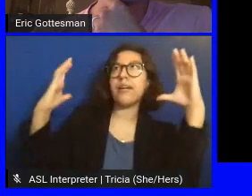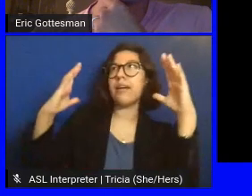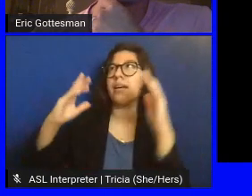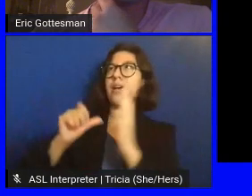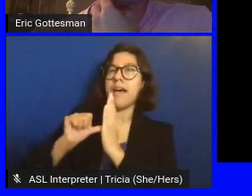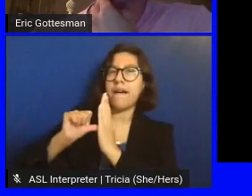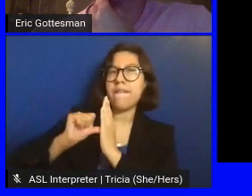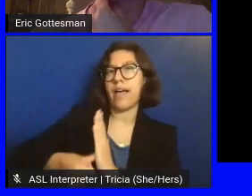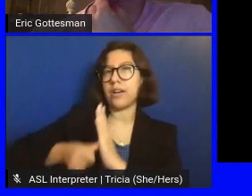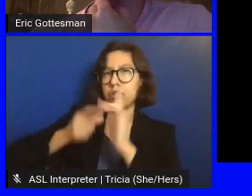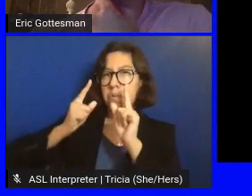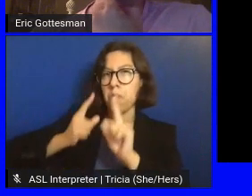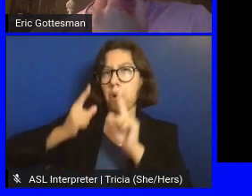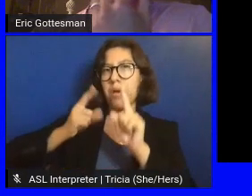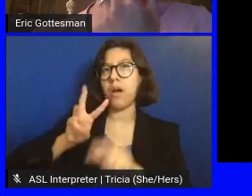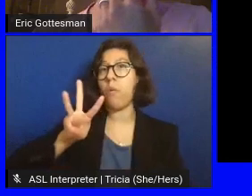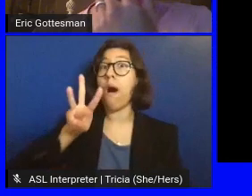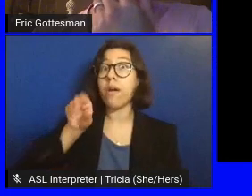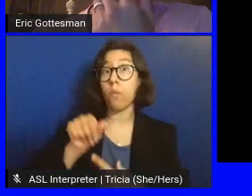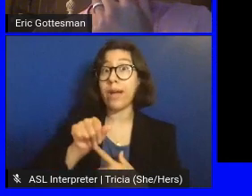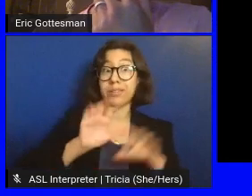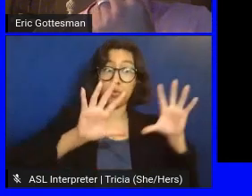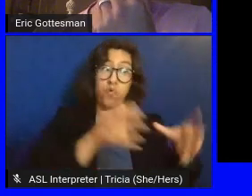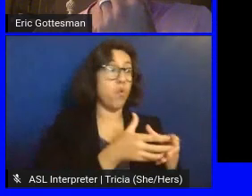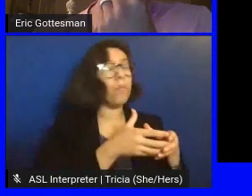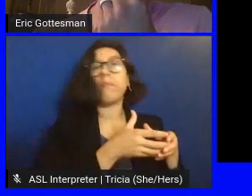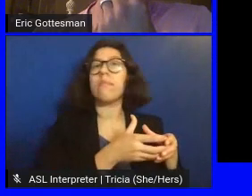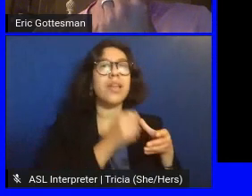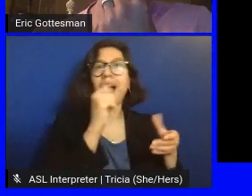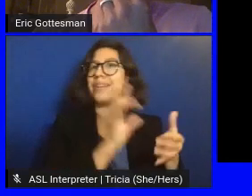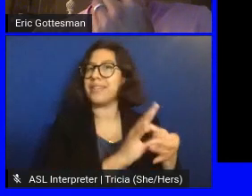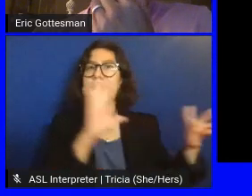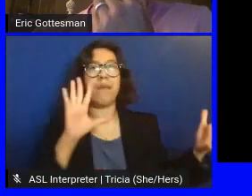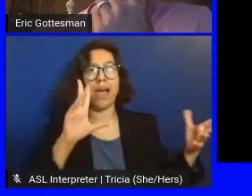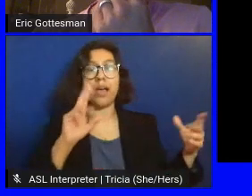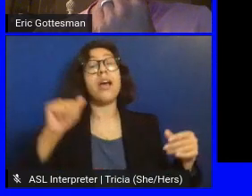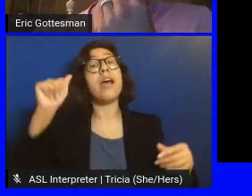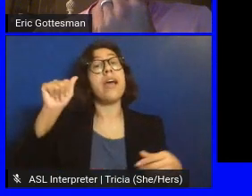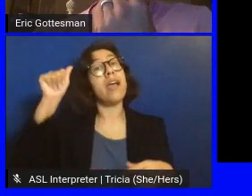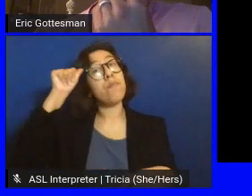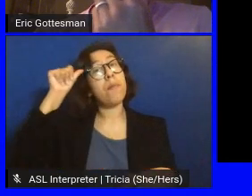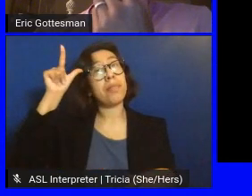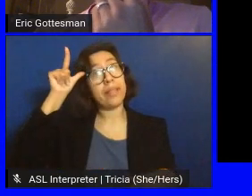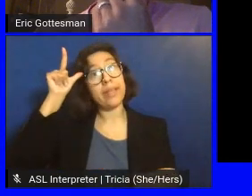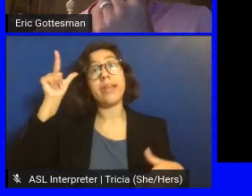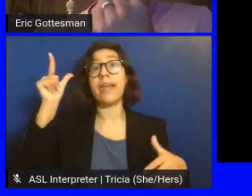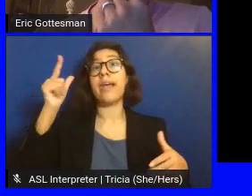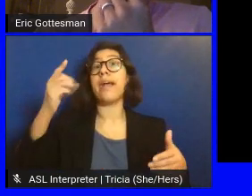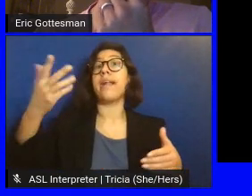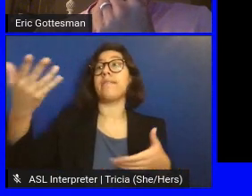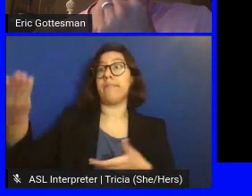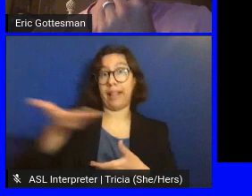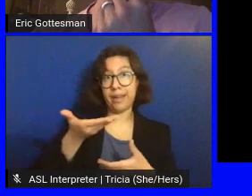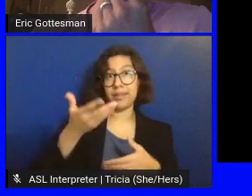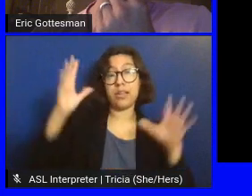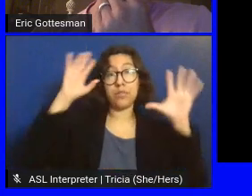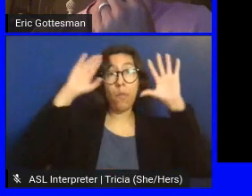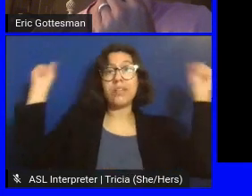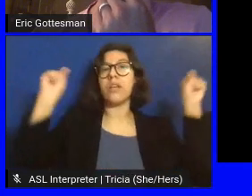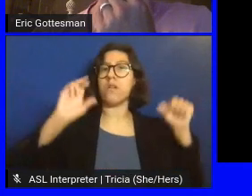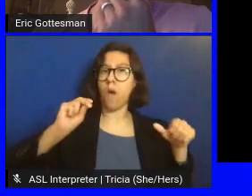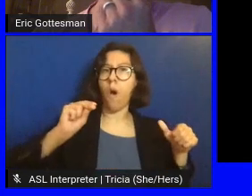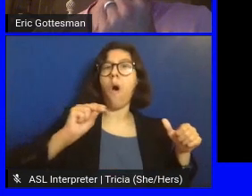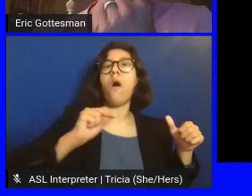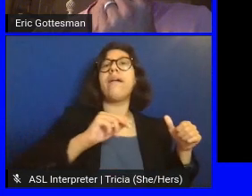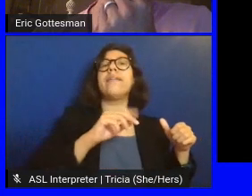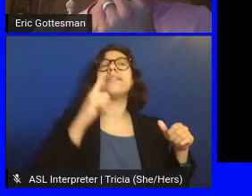the wide awakes decide not to disband after Abraham Lincoln is elected, but to instead go underground